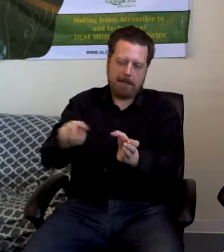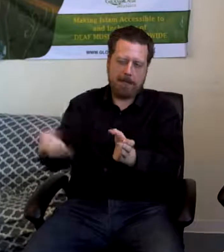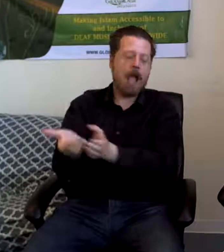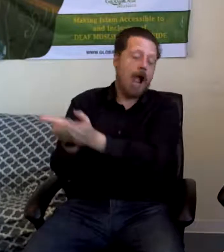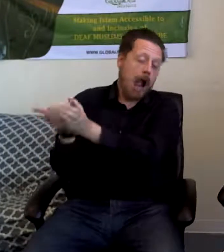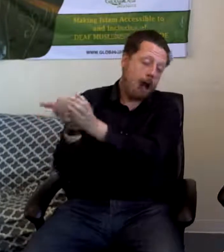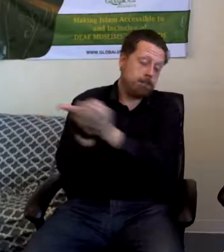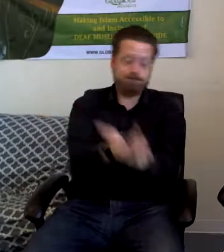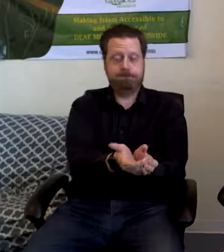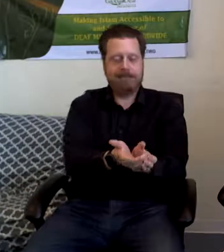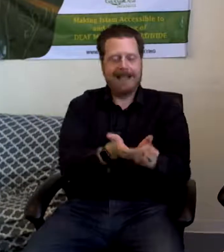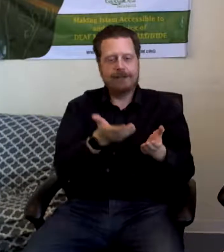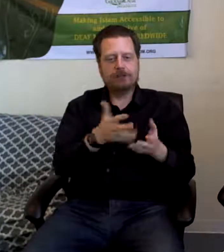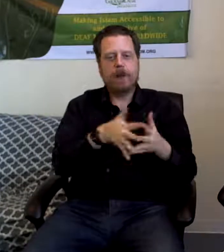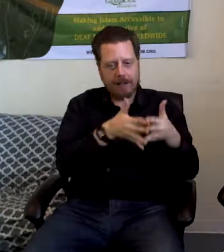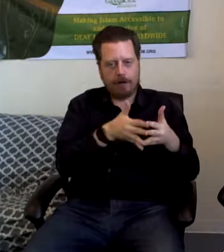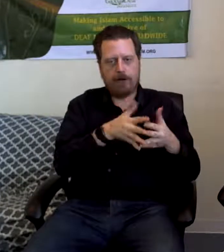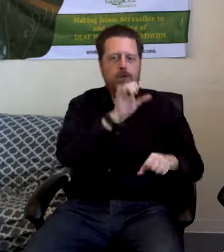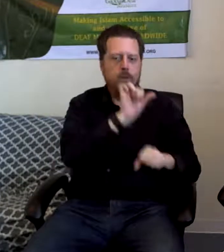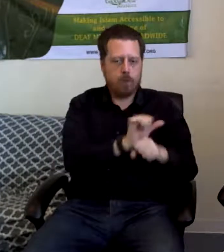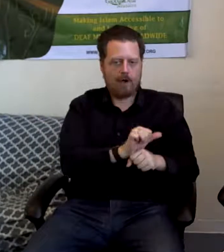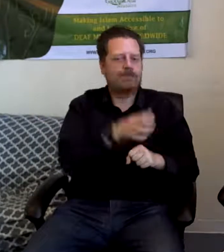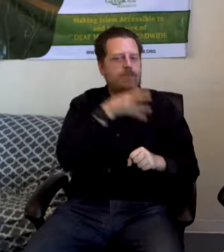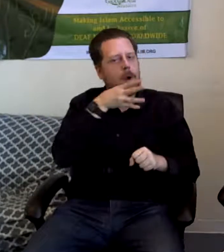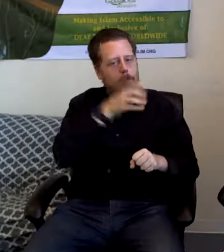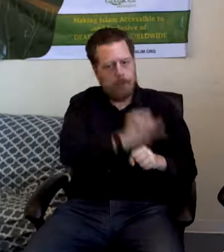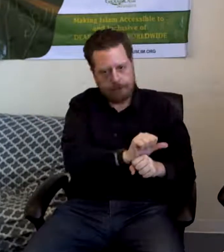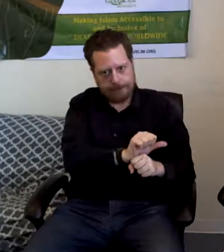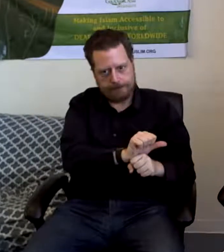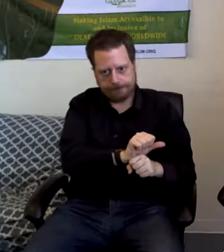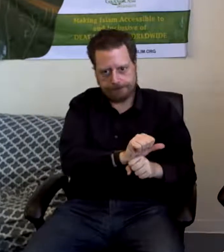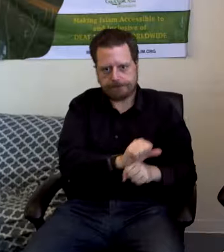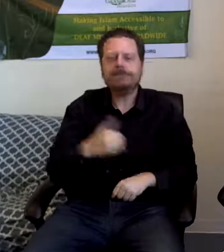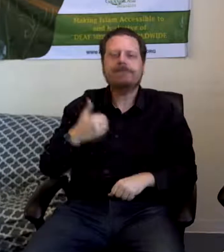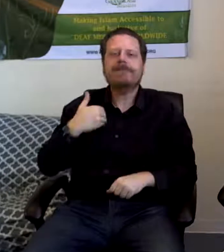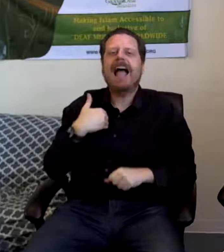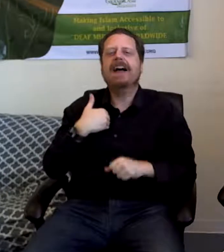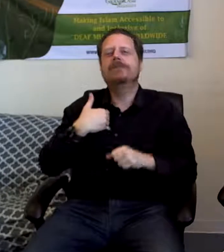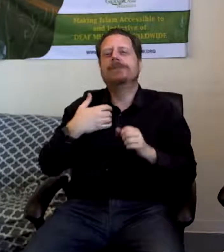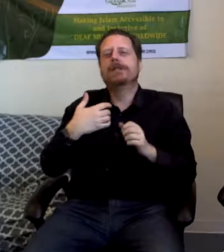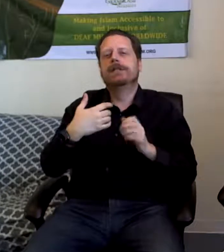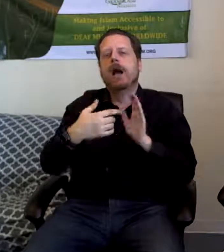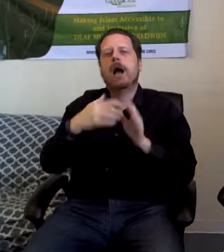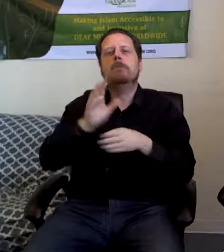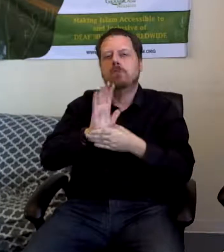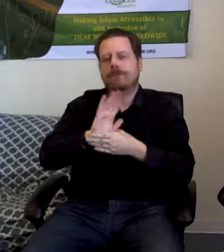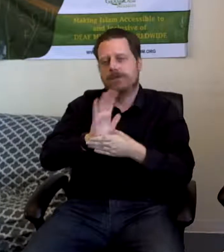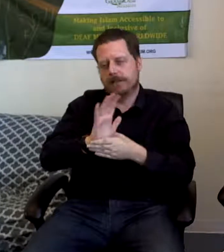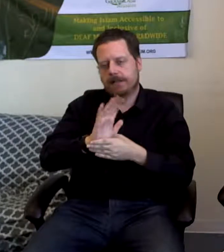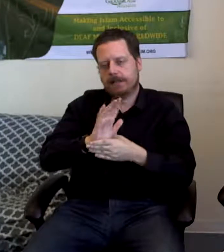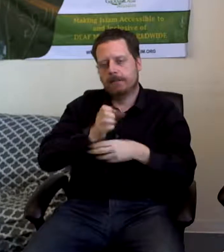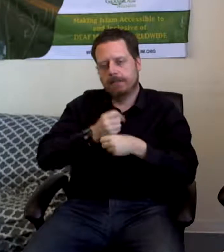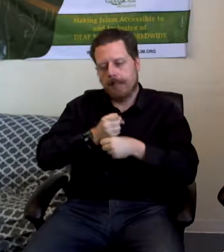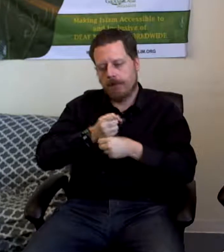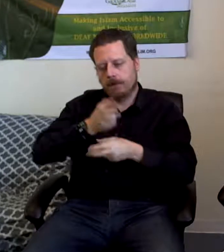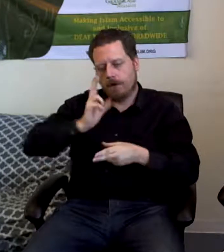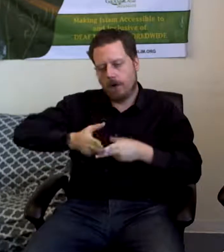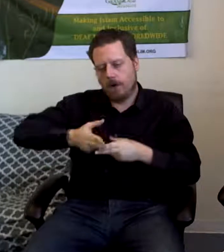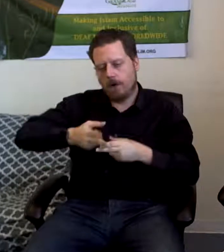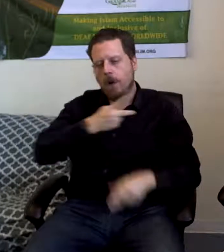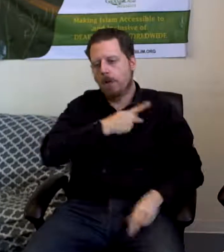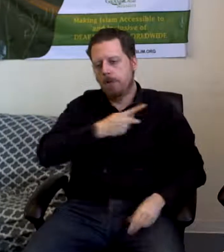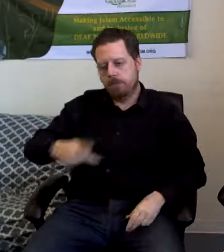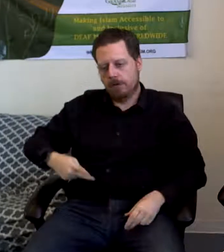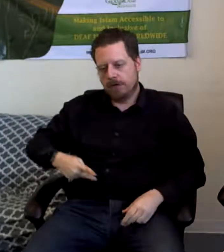farms. And to illustrate this, there is a movie that is made. It's called Prince